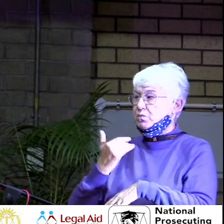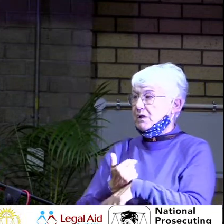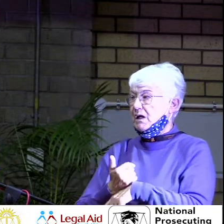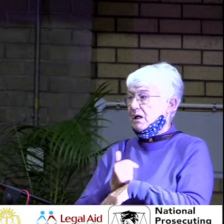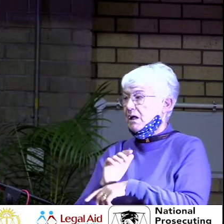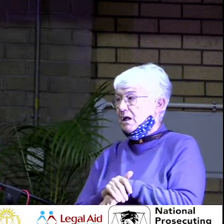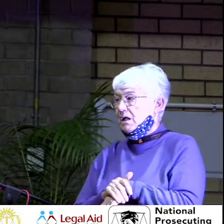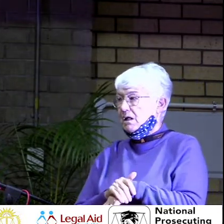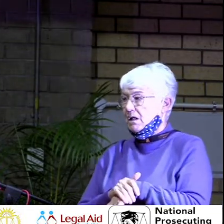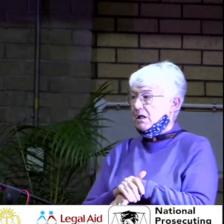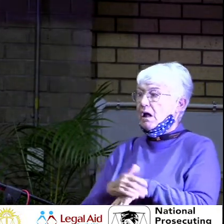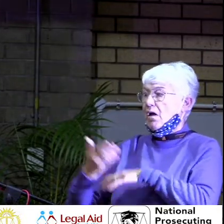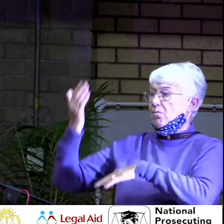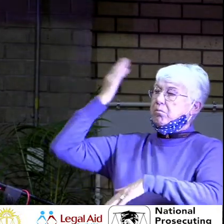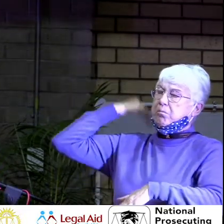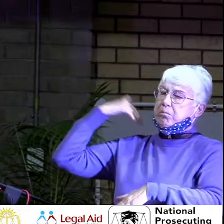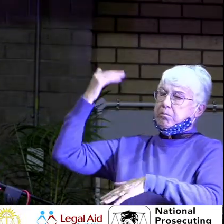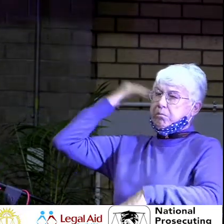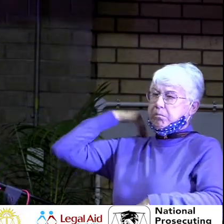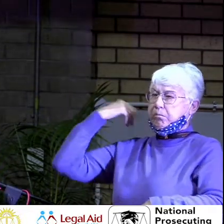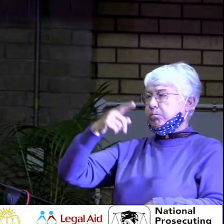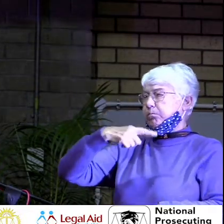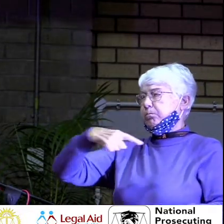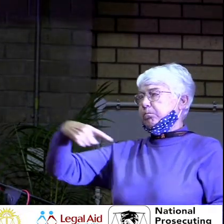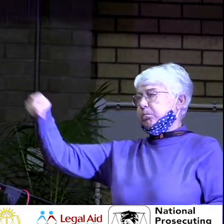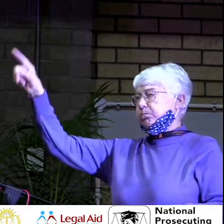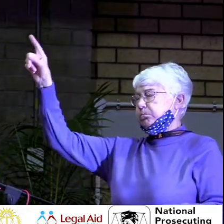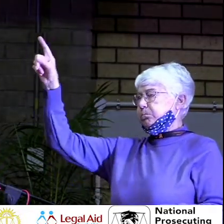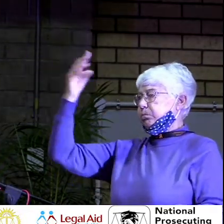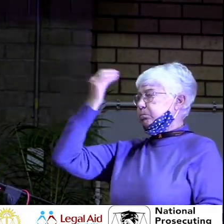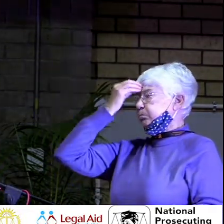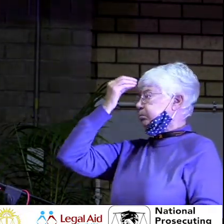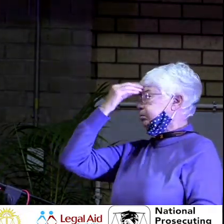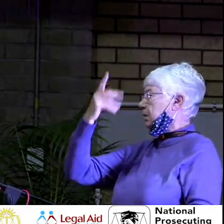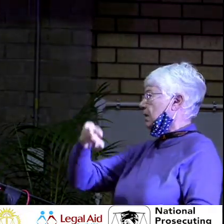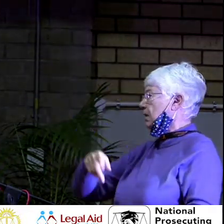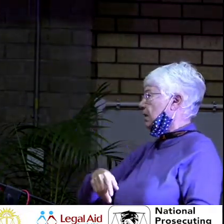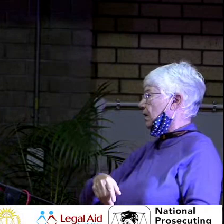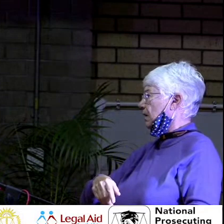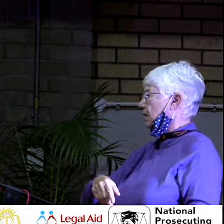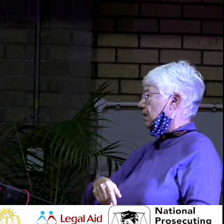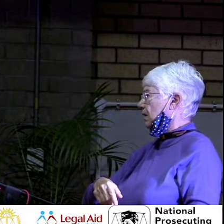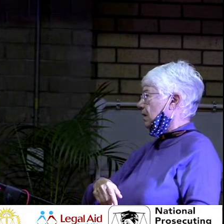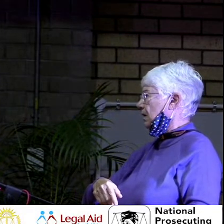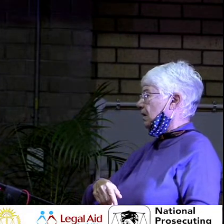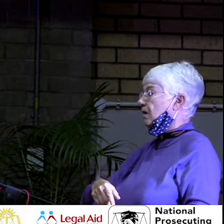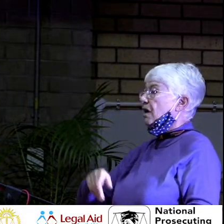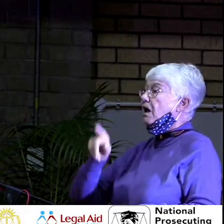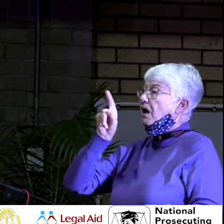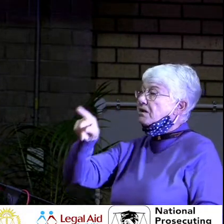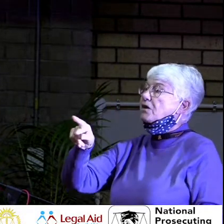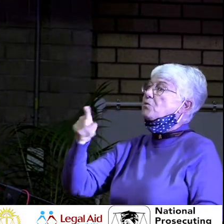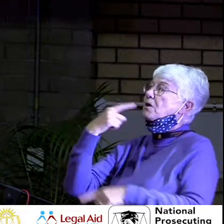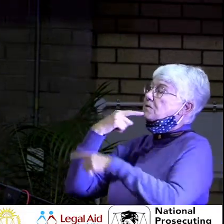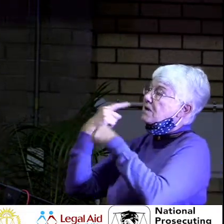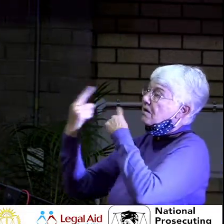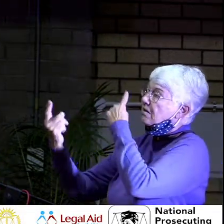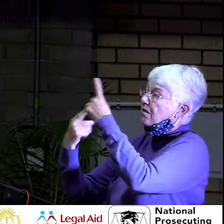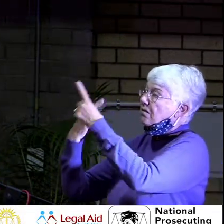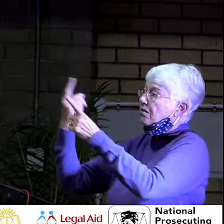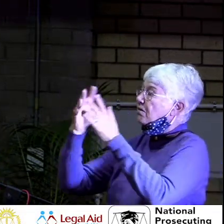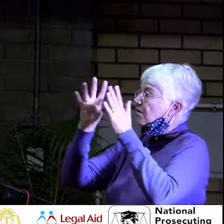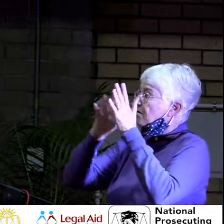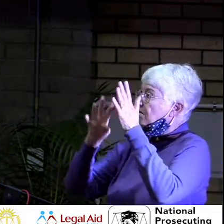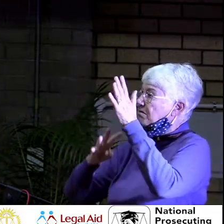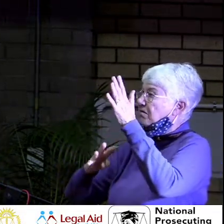past when you'd go to a police station as a rape victim and you had to relate your story for everybody